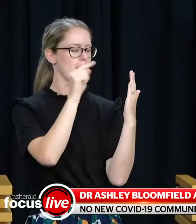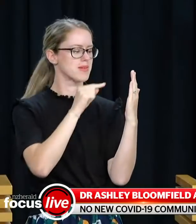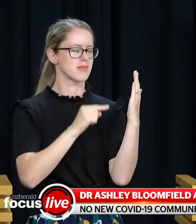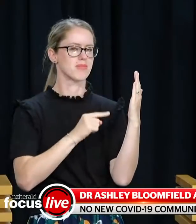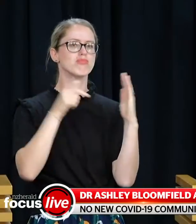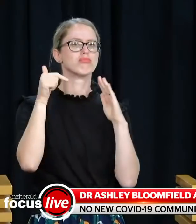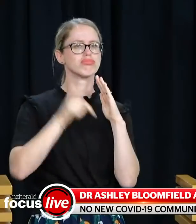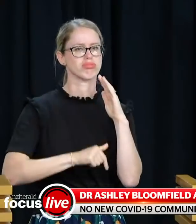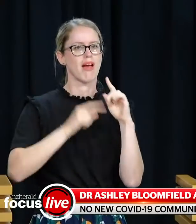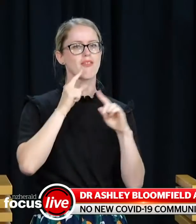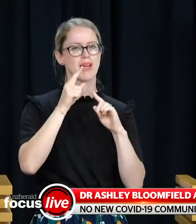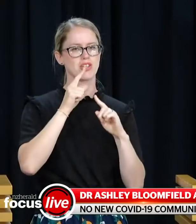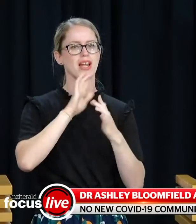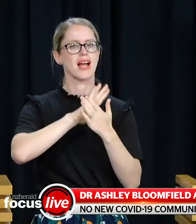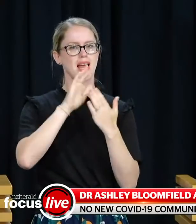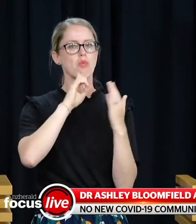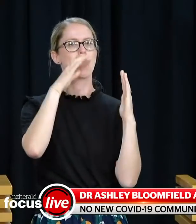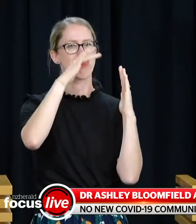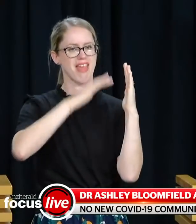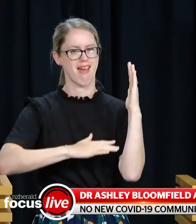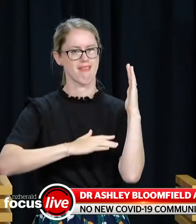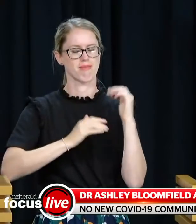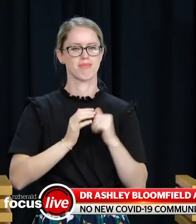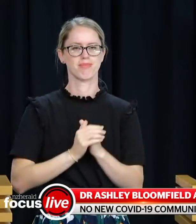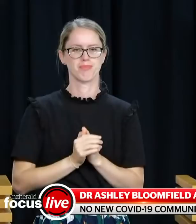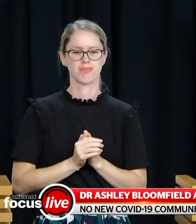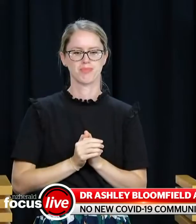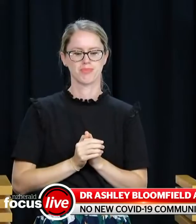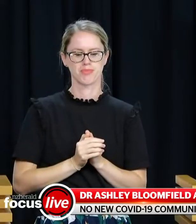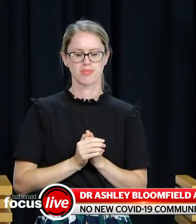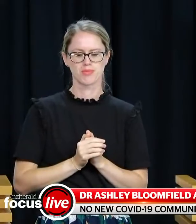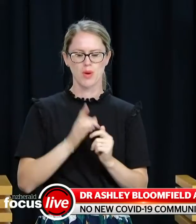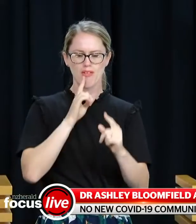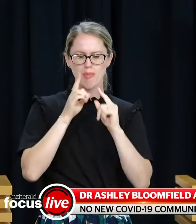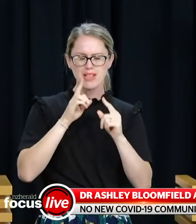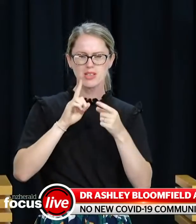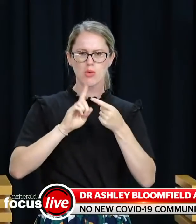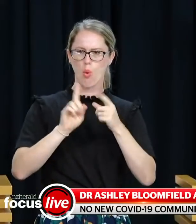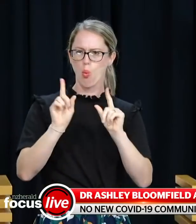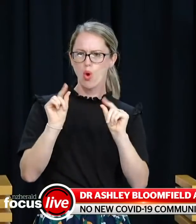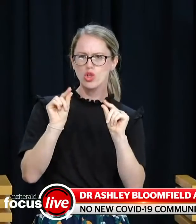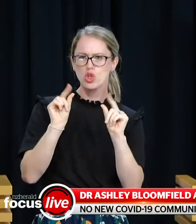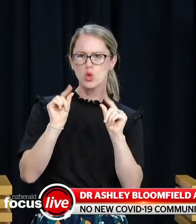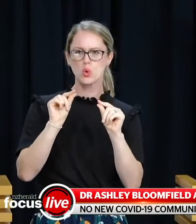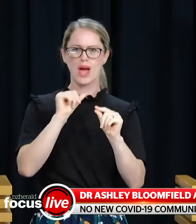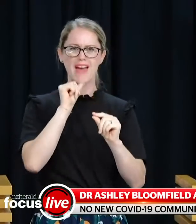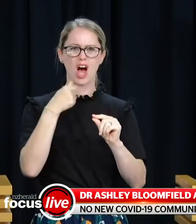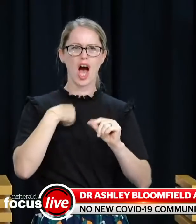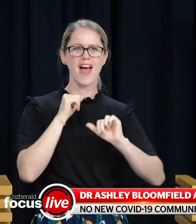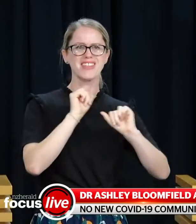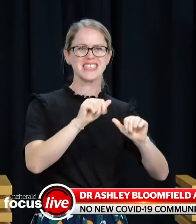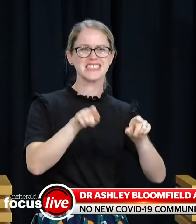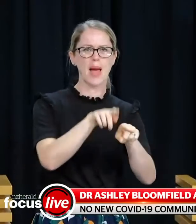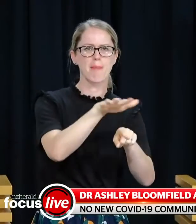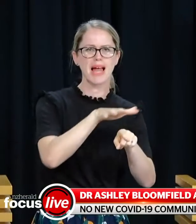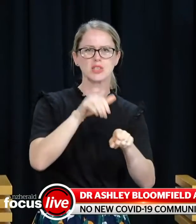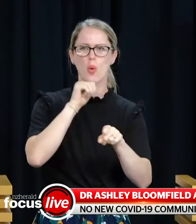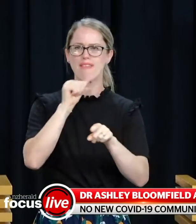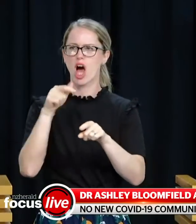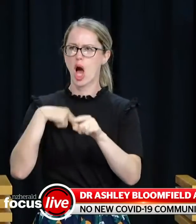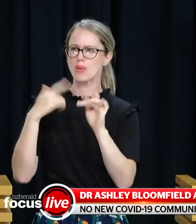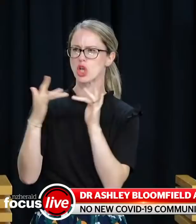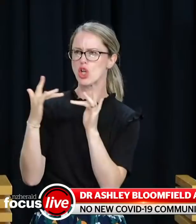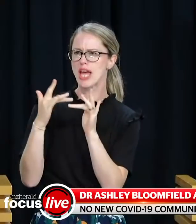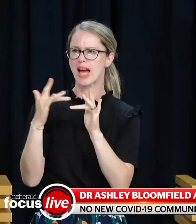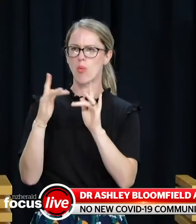as clearly as possible. All the current information about what people need to do within the different categories of contacts is